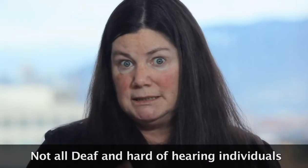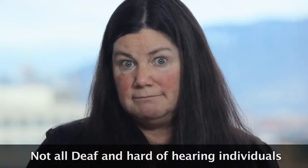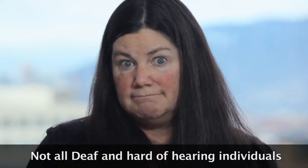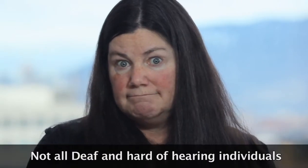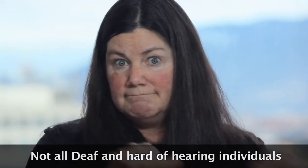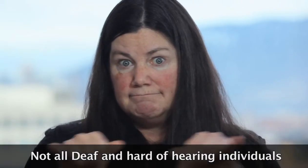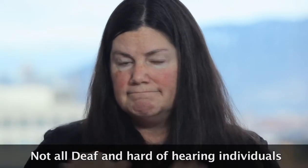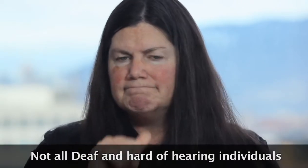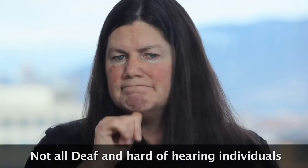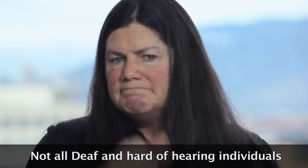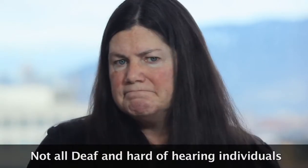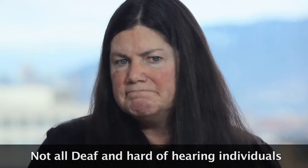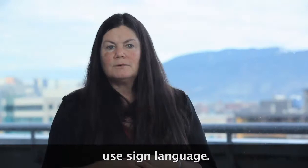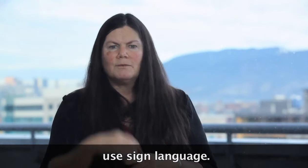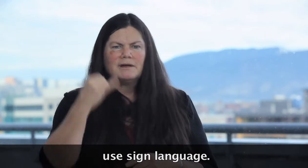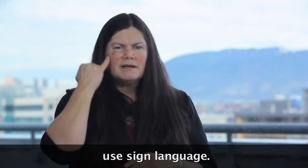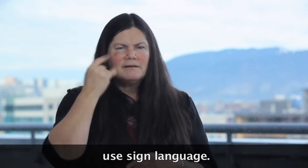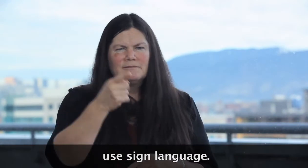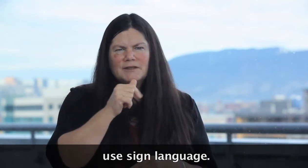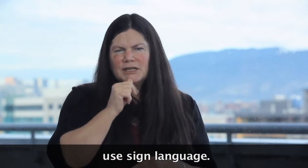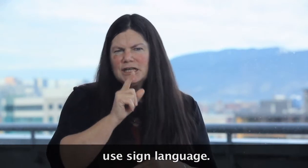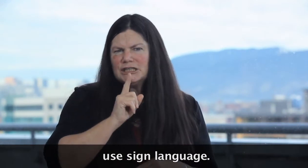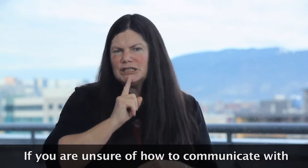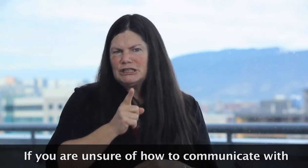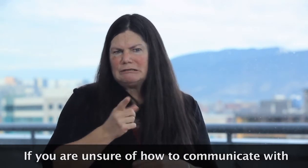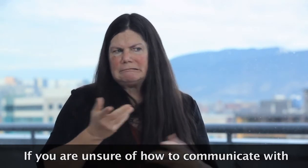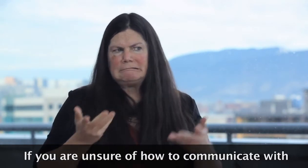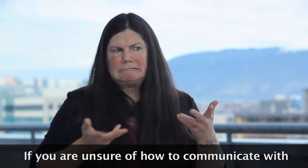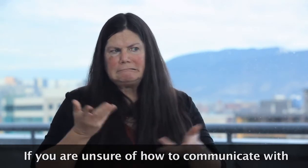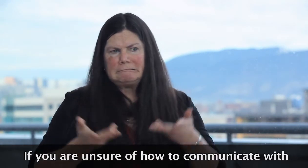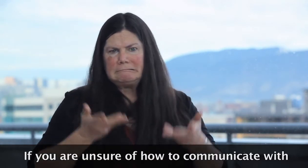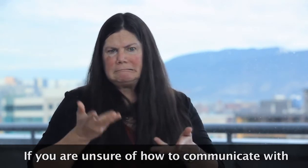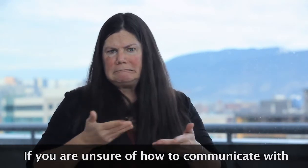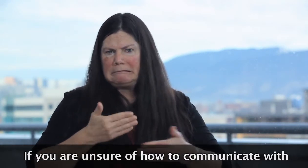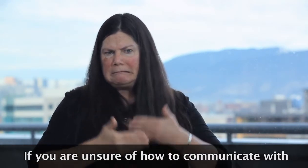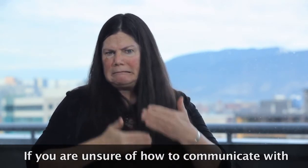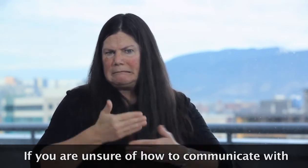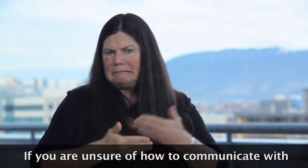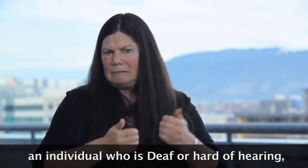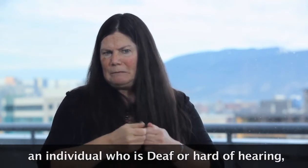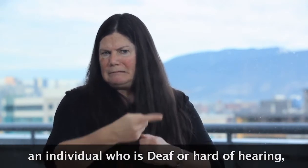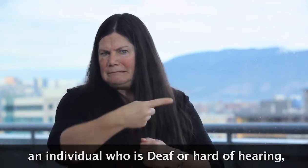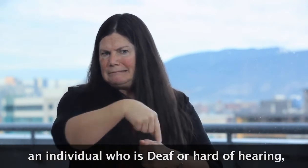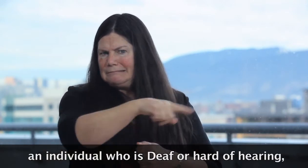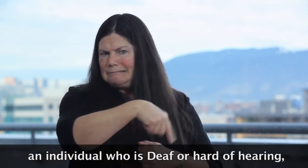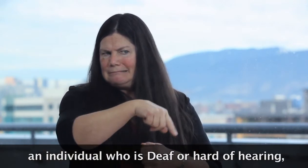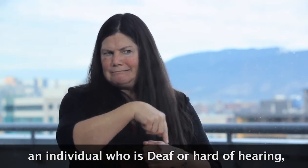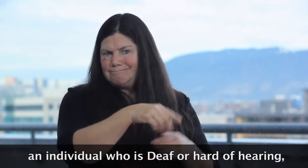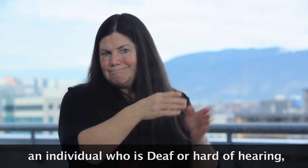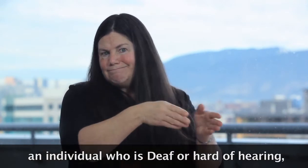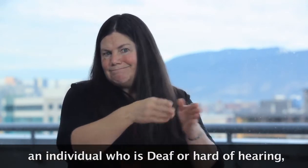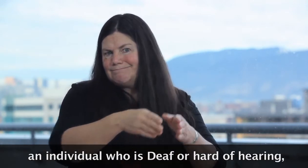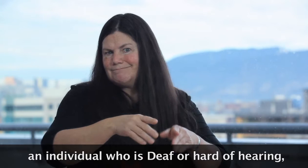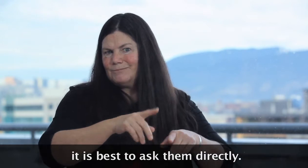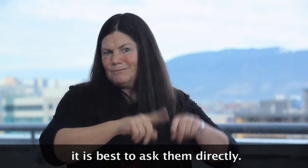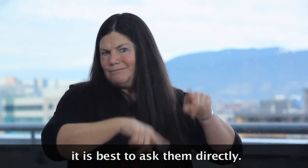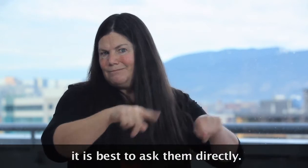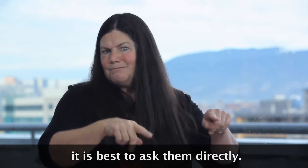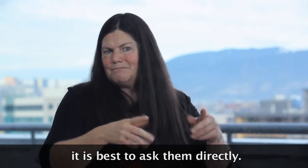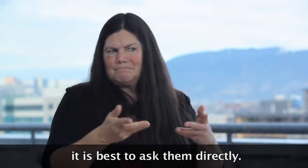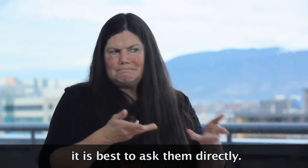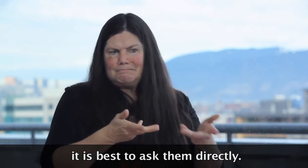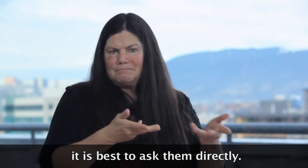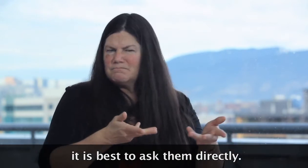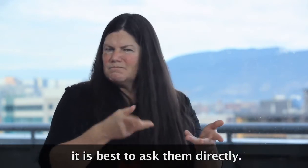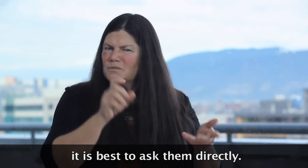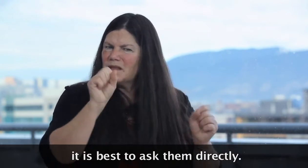all deaf and hard of hearing individuals use sign language. If you are unsure of how to communicate with an individual who is deaf or hard of hearing, it is